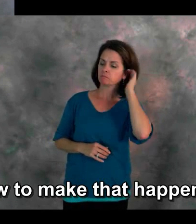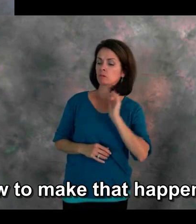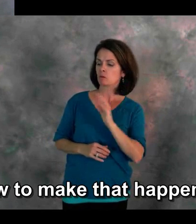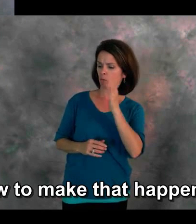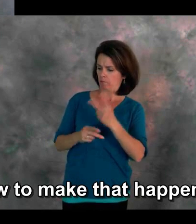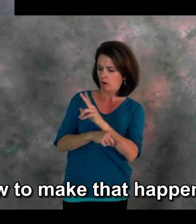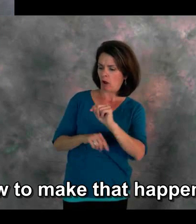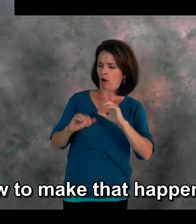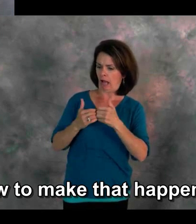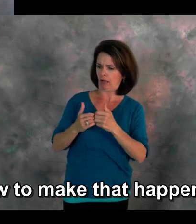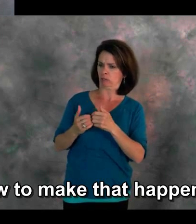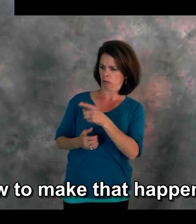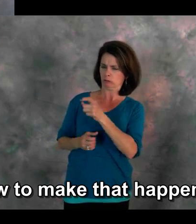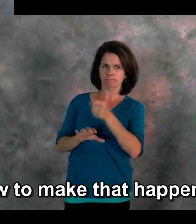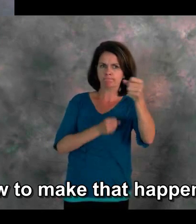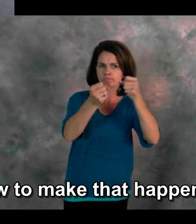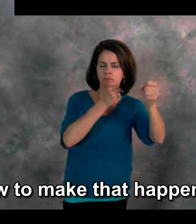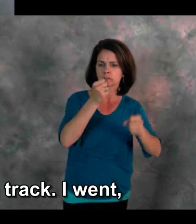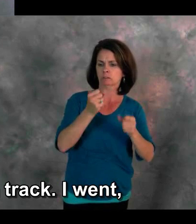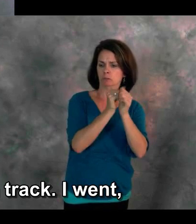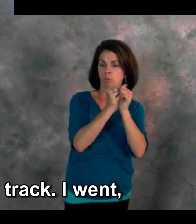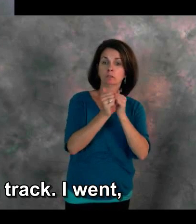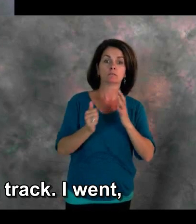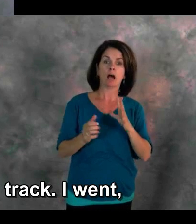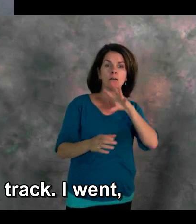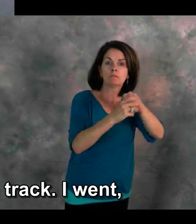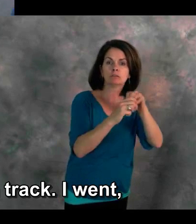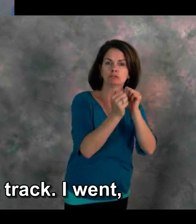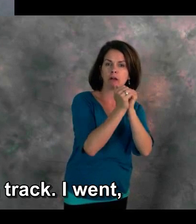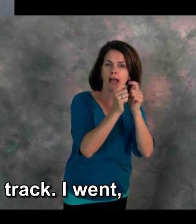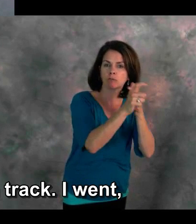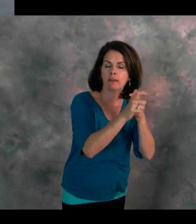okay, we'll figure out how to make that happen. So I went and I ran